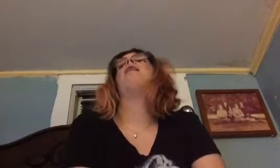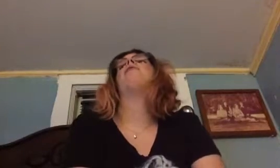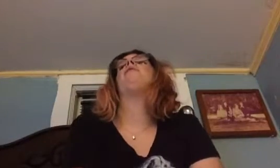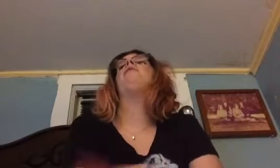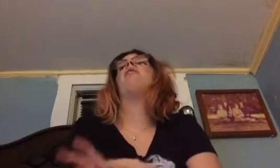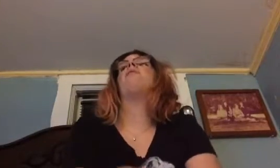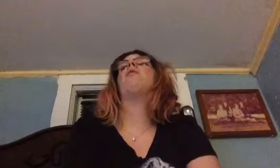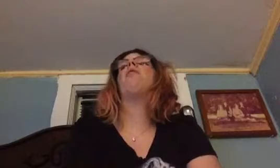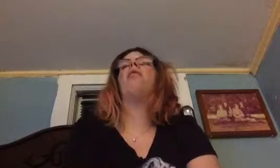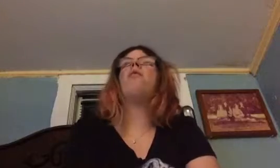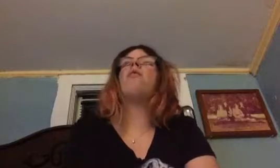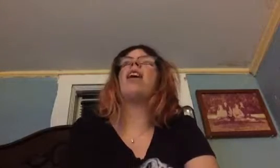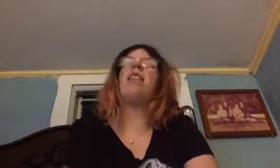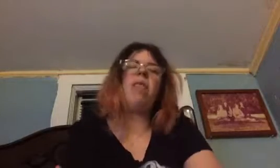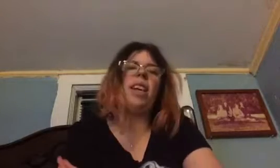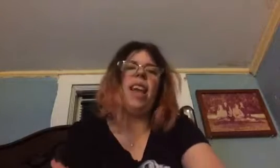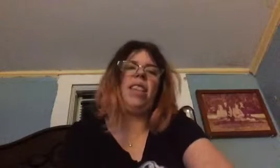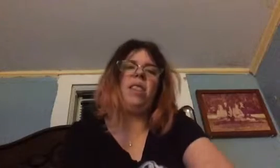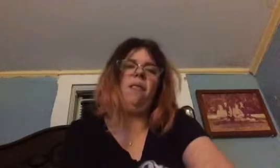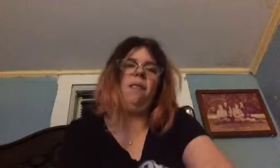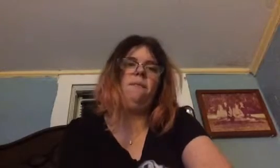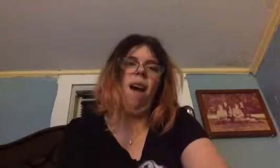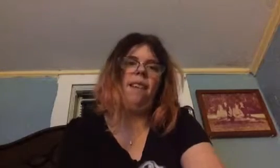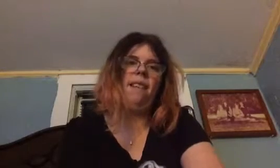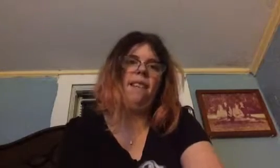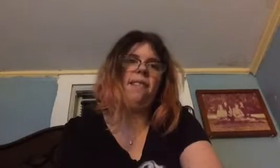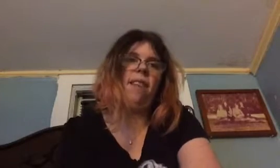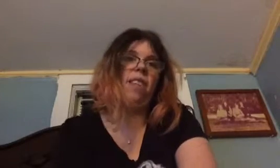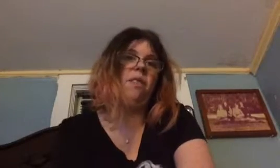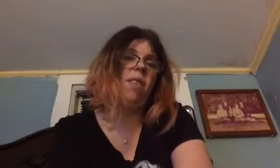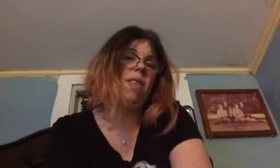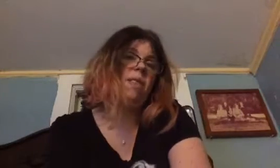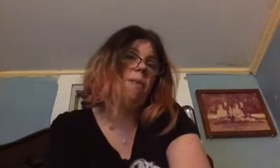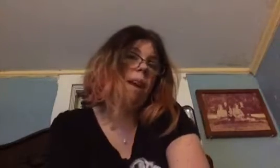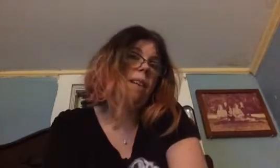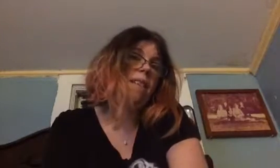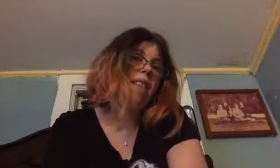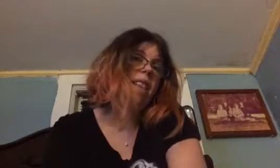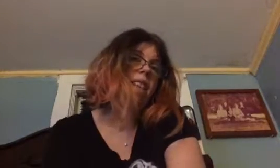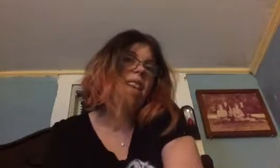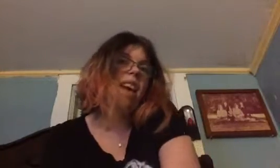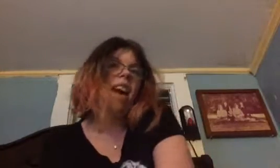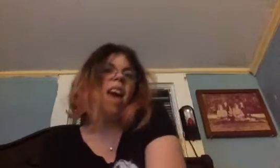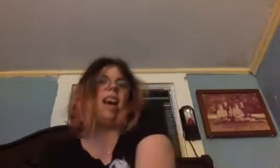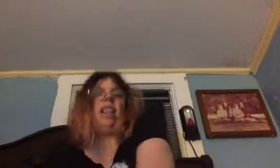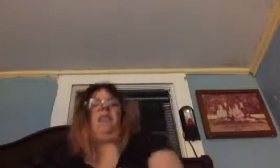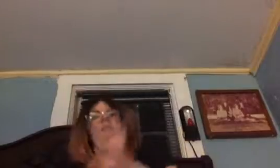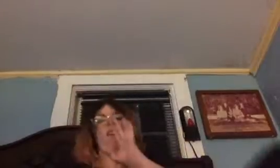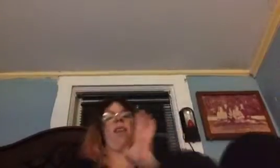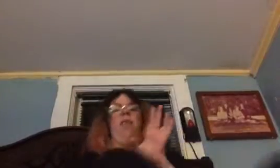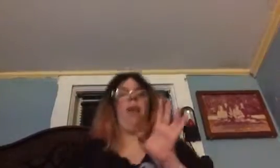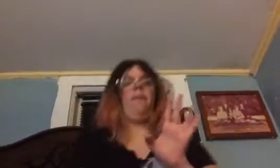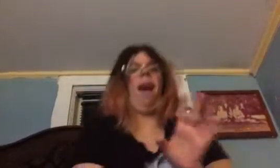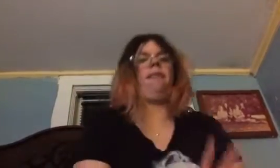As far as the theme song goes, I do like That story better. The That story theme song better. And for a quick fact for